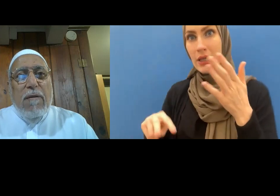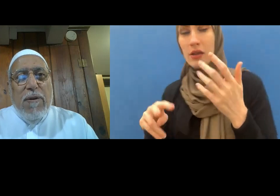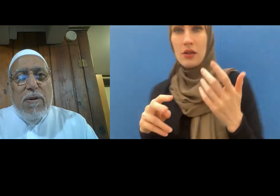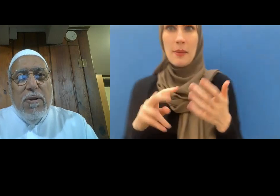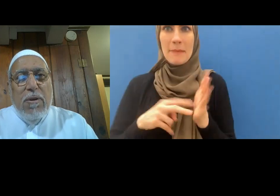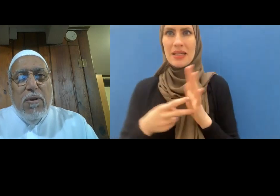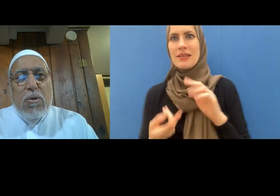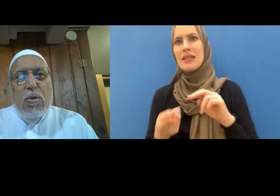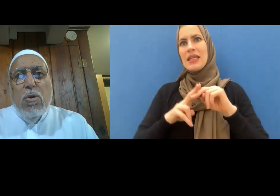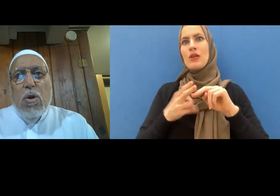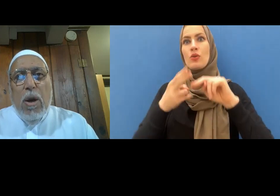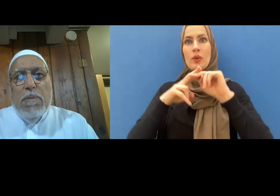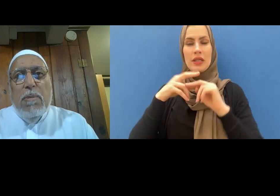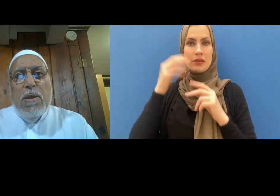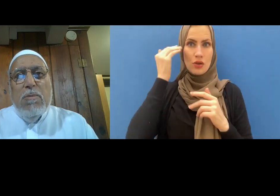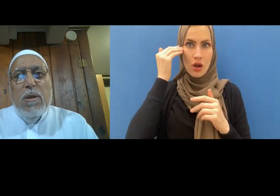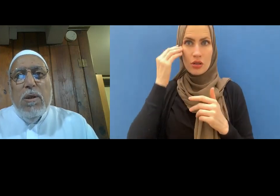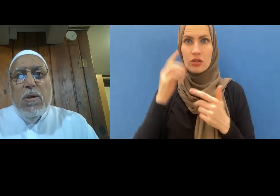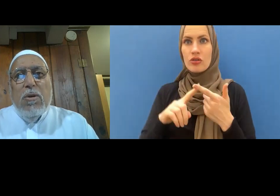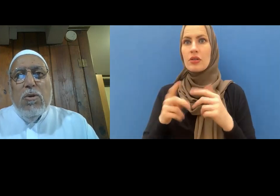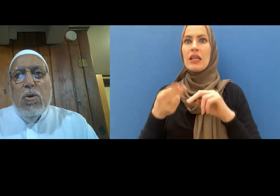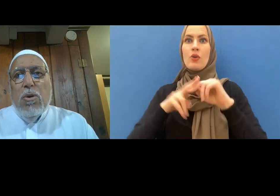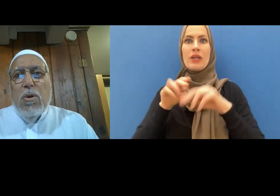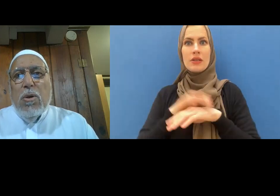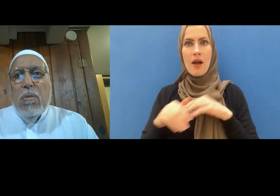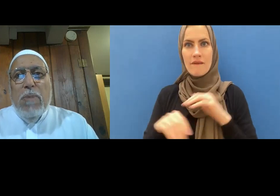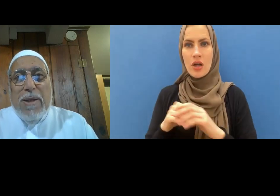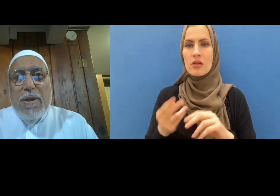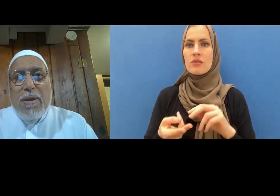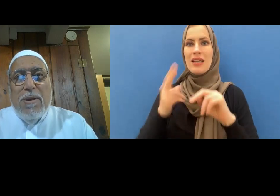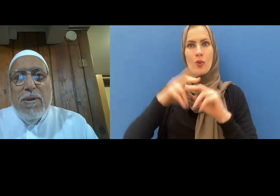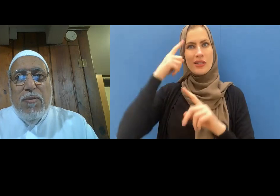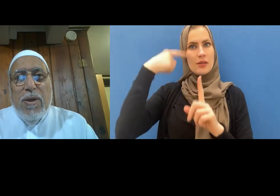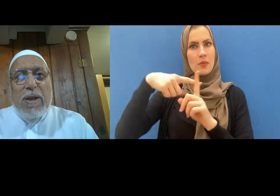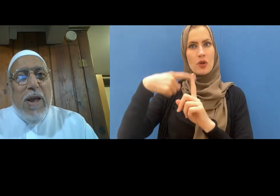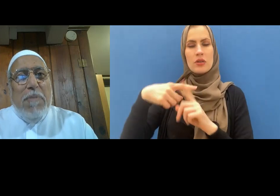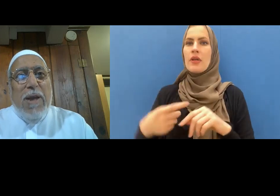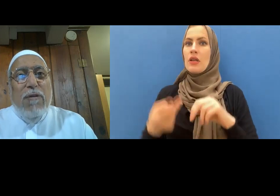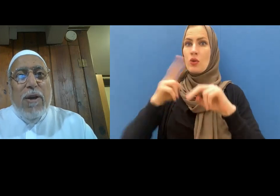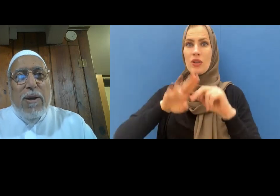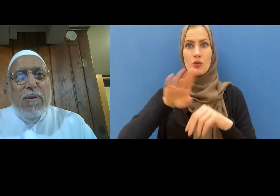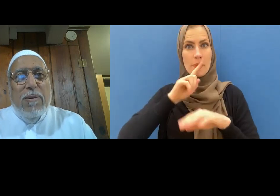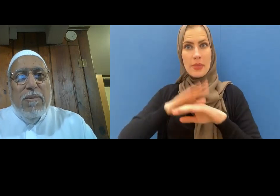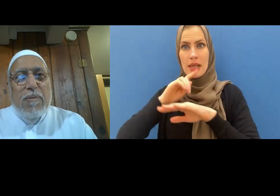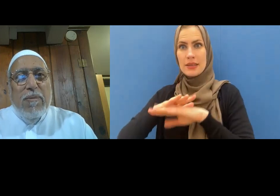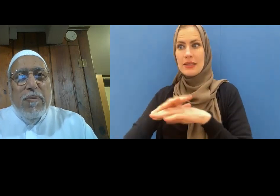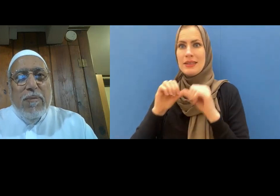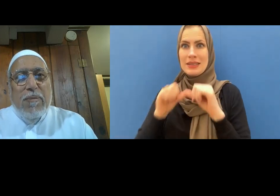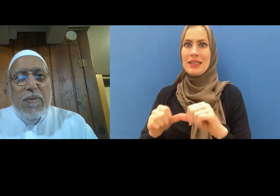your comfort, to your optimism, to your blessings. It keeps giving you.